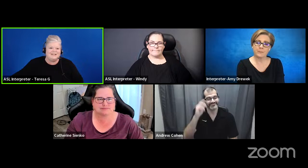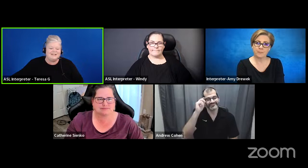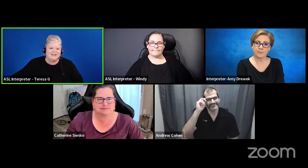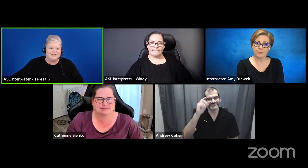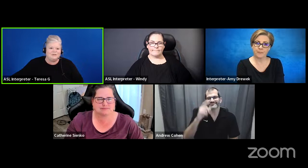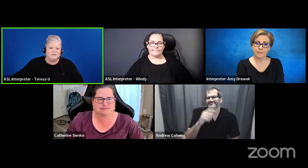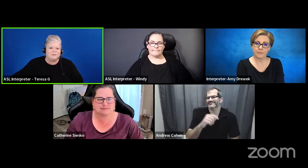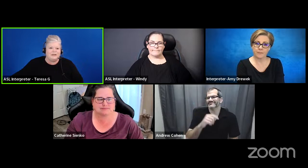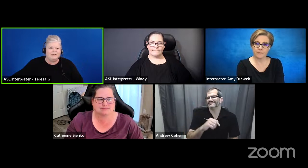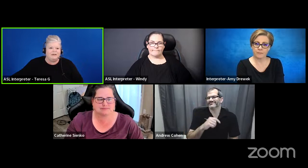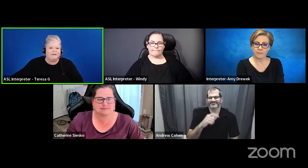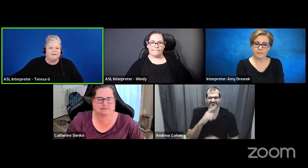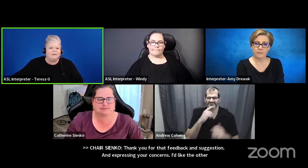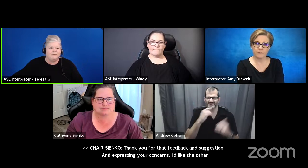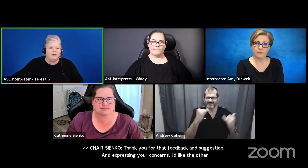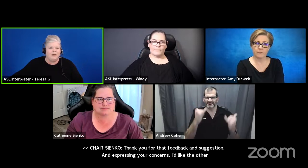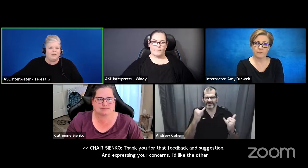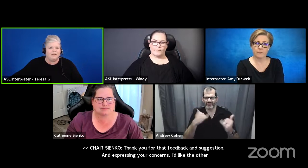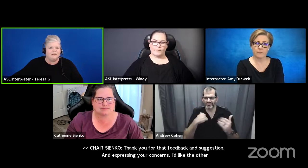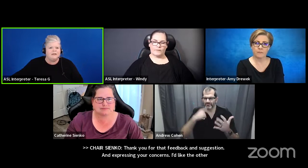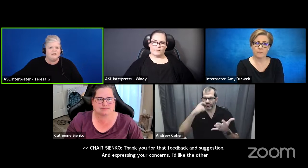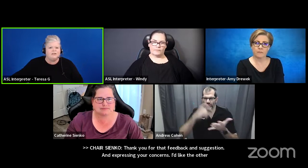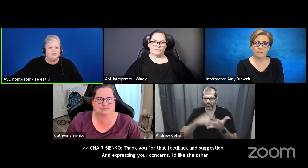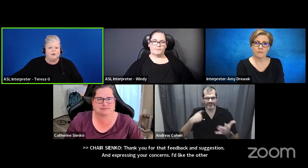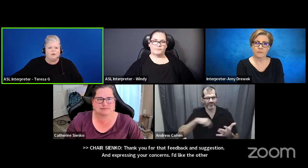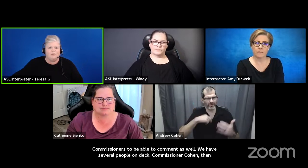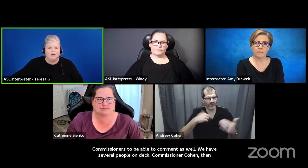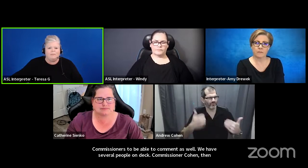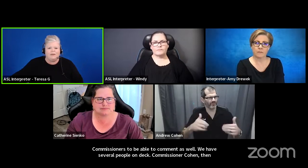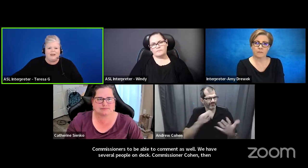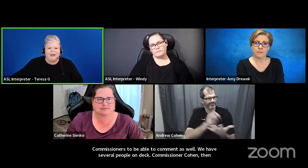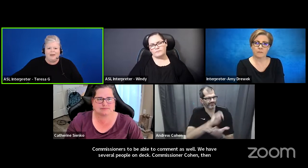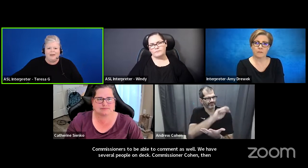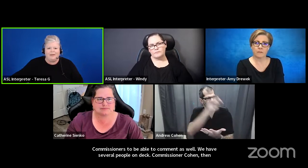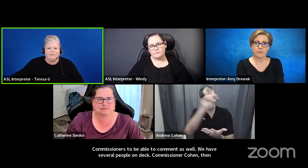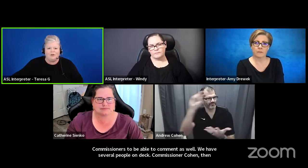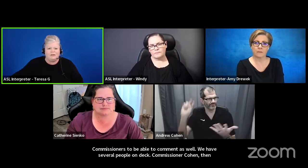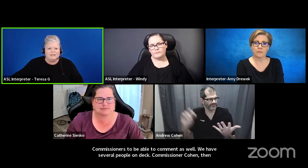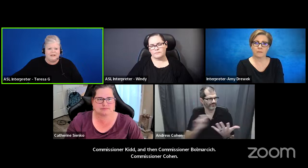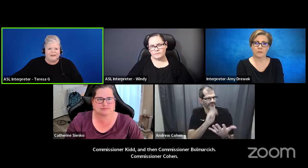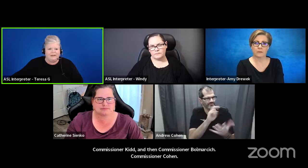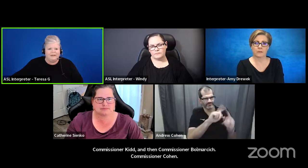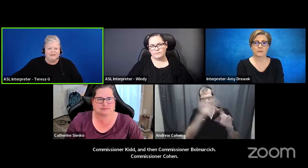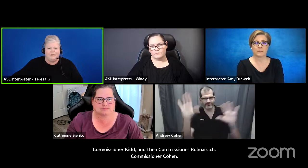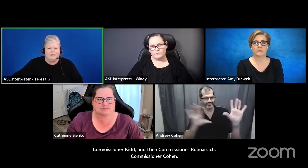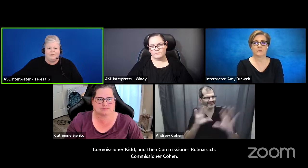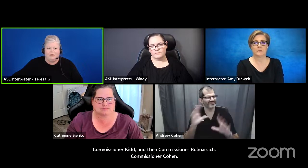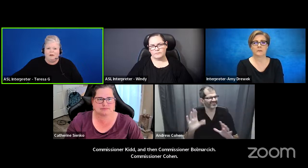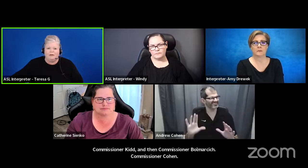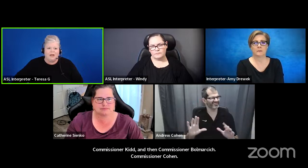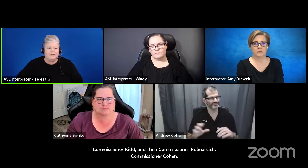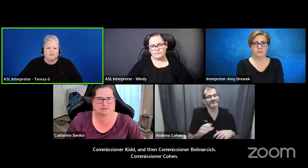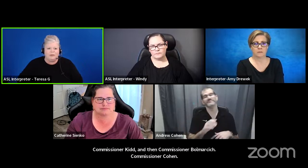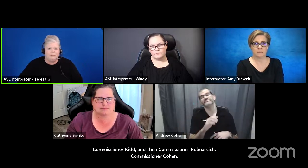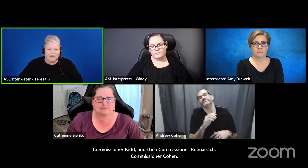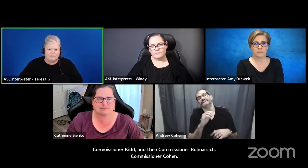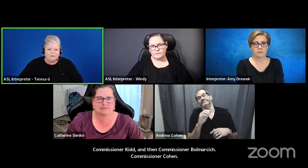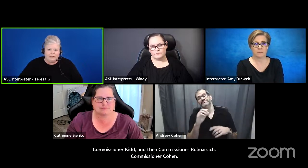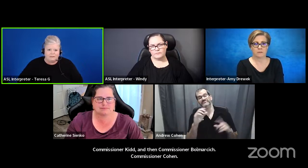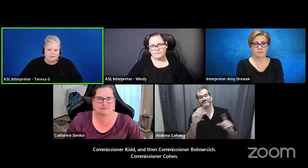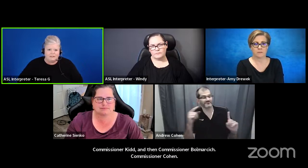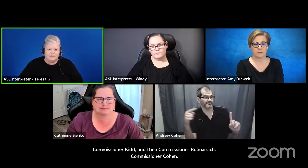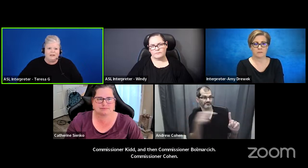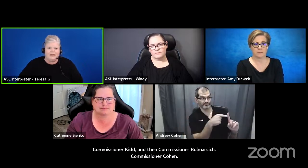Yes, this is Andrew speaking. Okay. So now I am noticing that we are kind of jumping